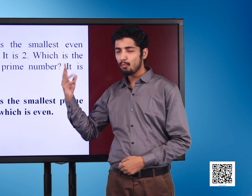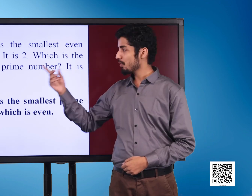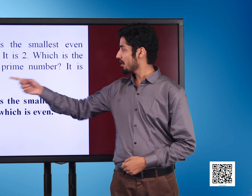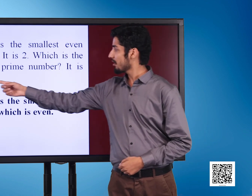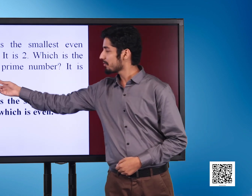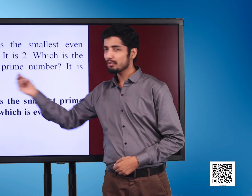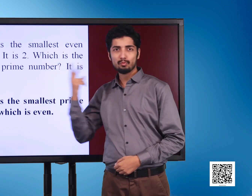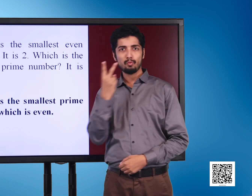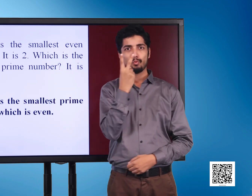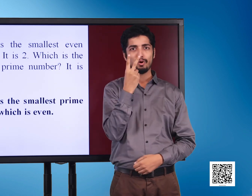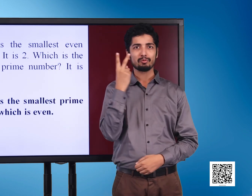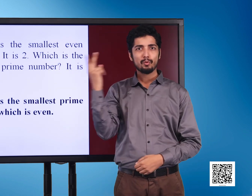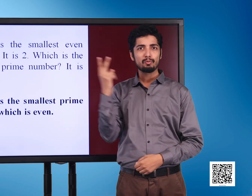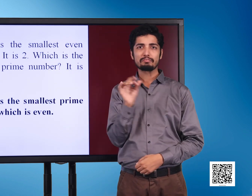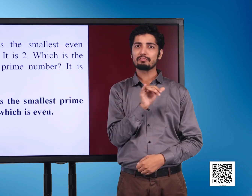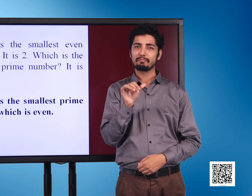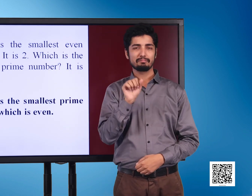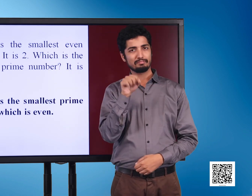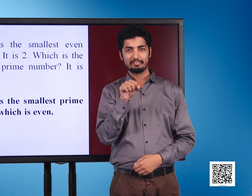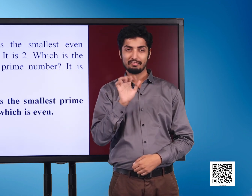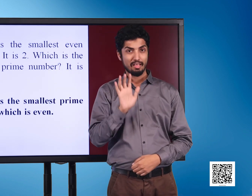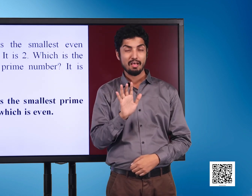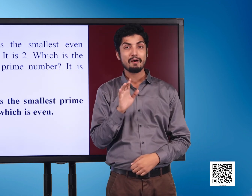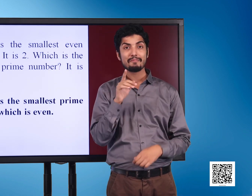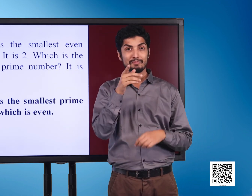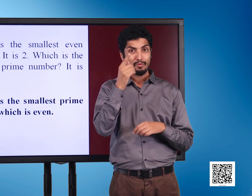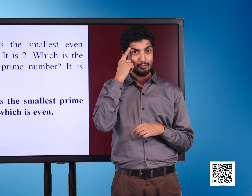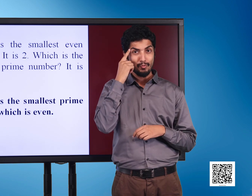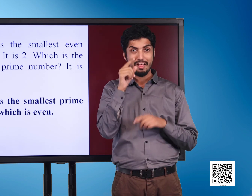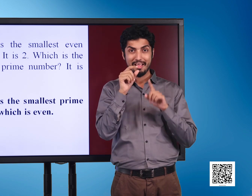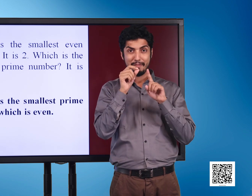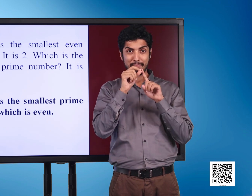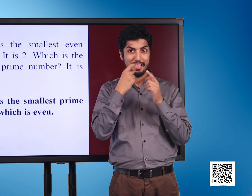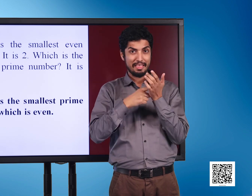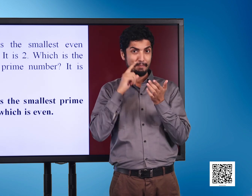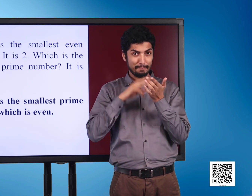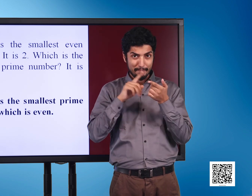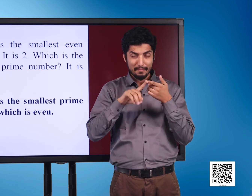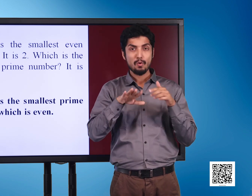Thus, 2 is the smallest prime number which is even.